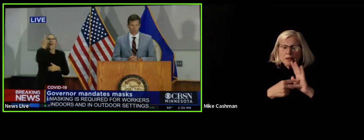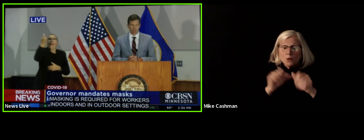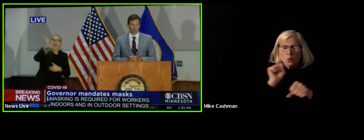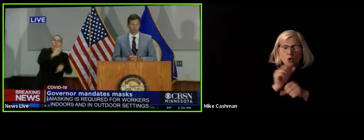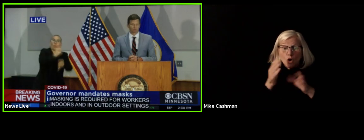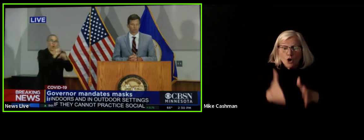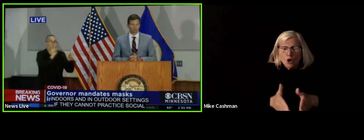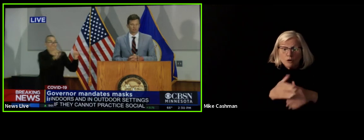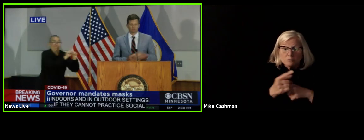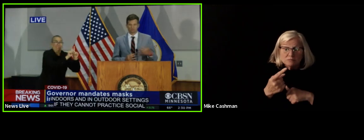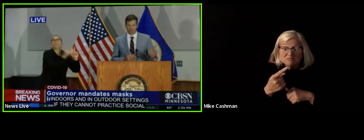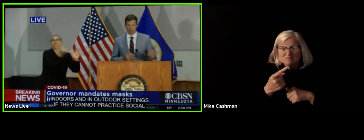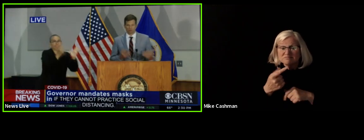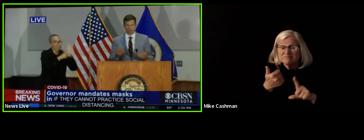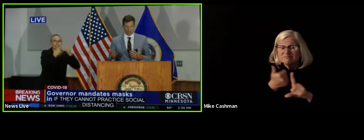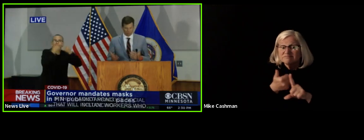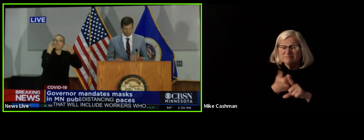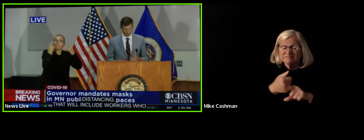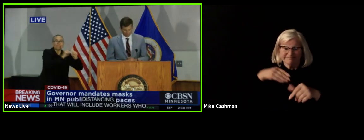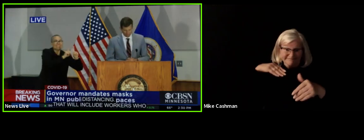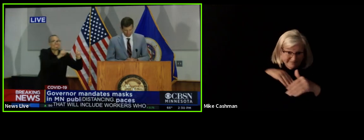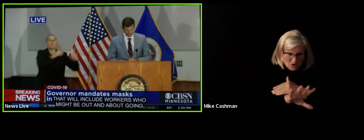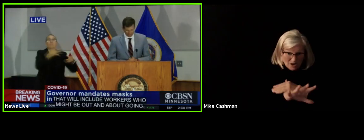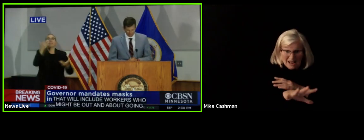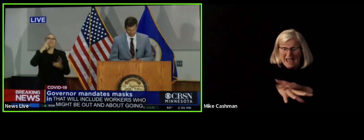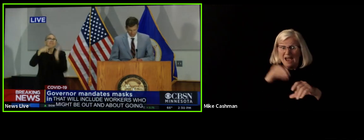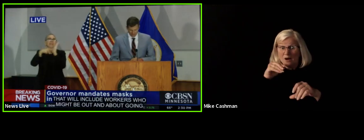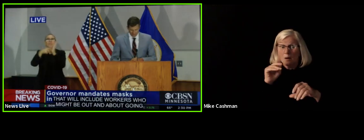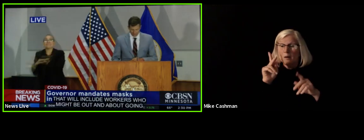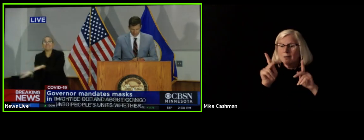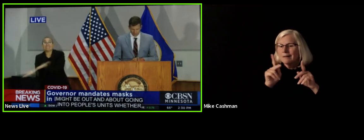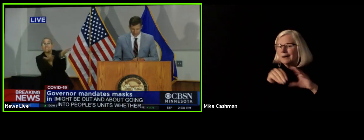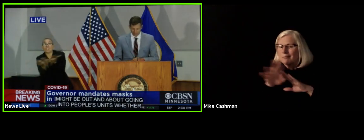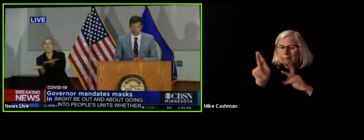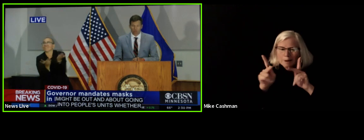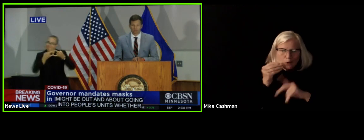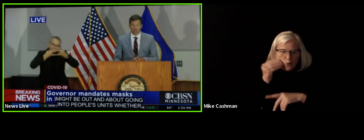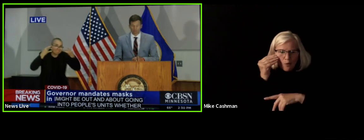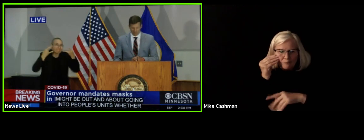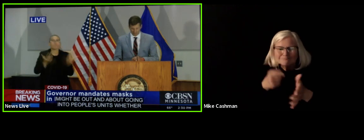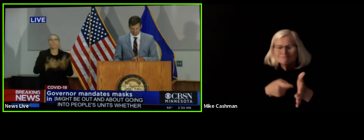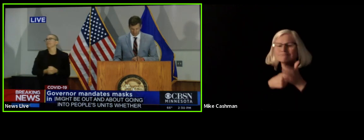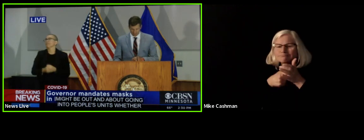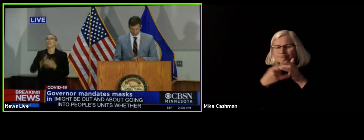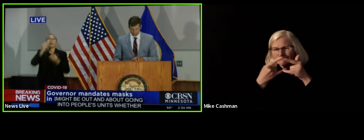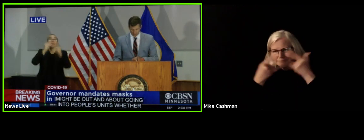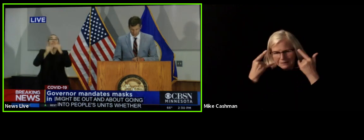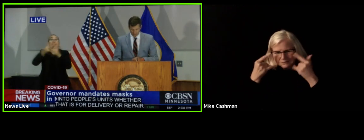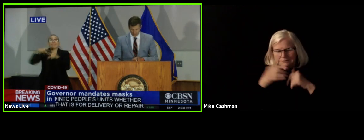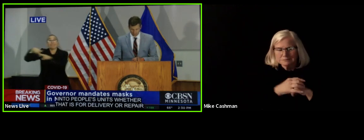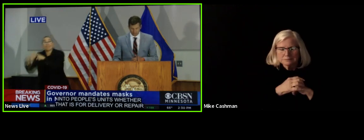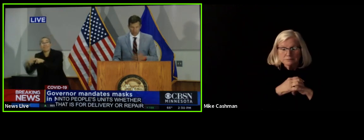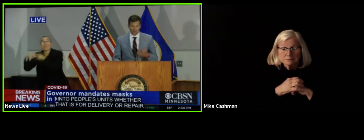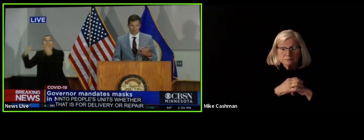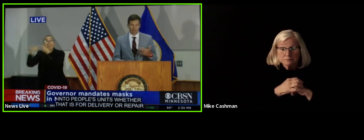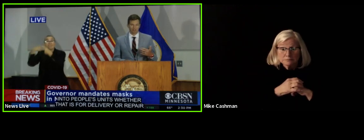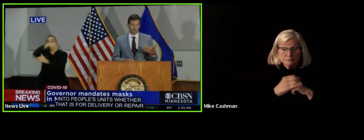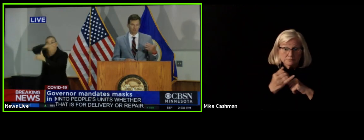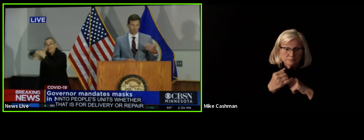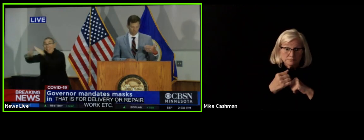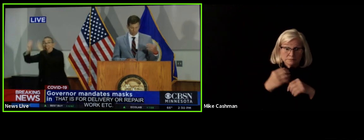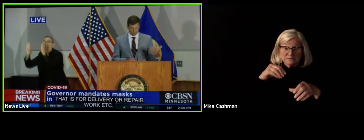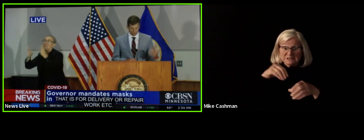for business purposes, whether that's deliveries or repair work, etc. Customers need to wear masks indoors, or if you're waiting in